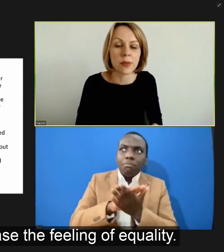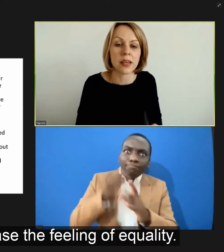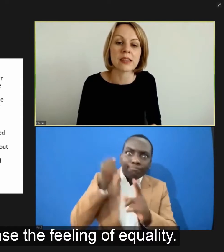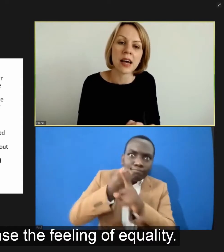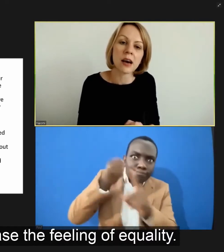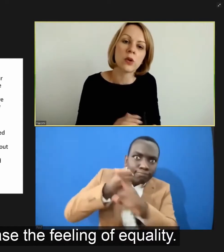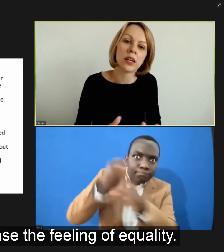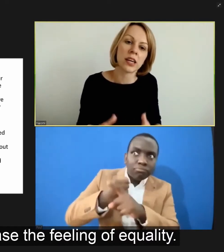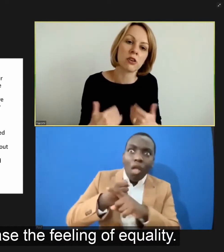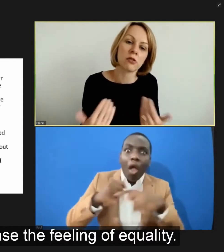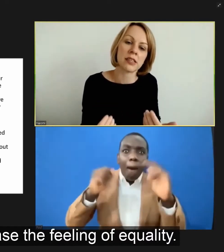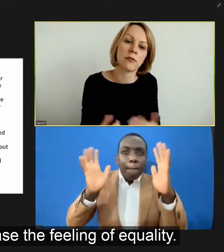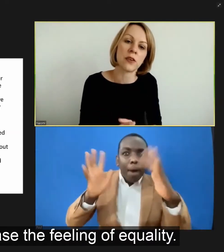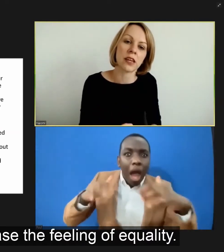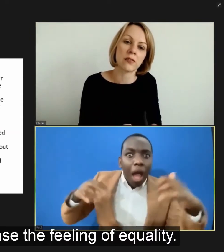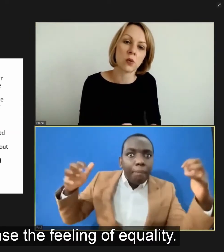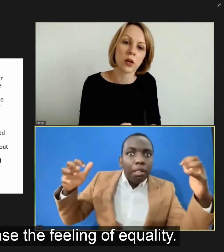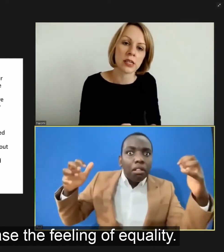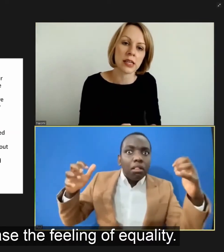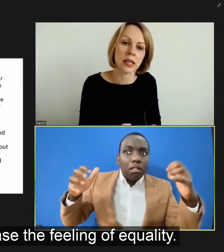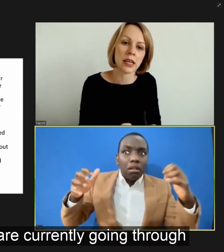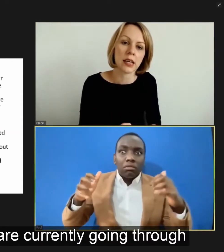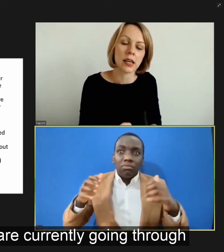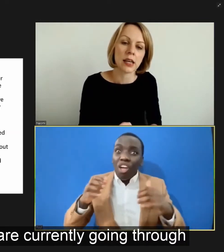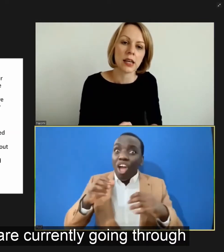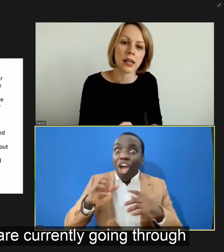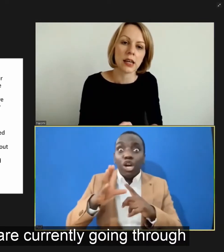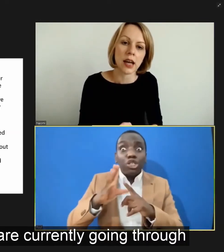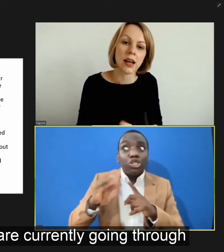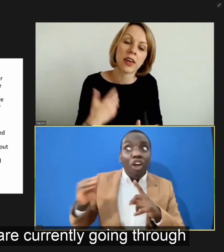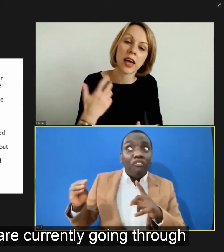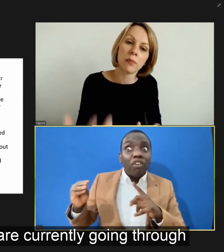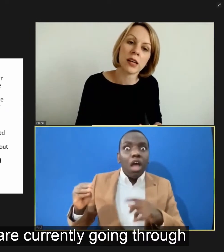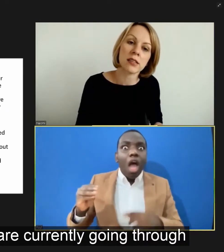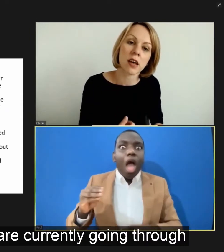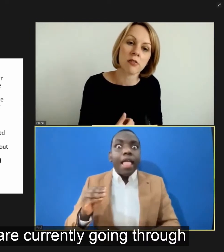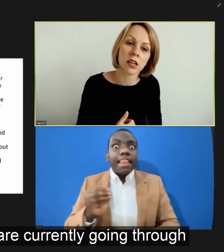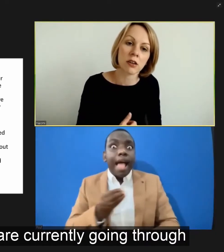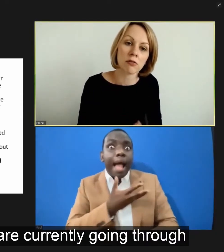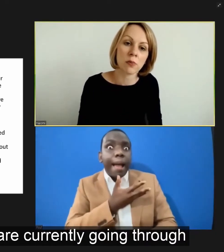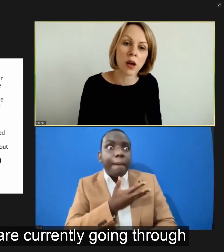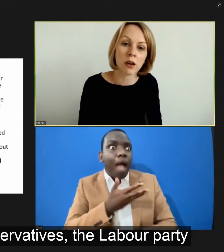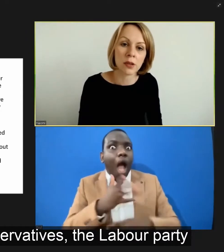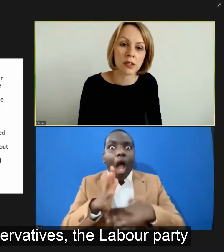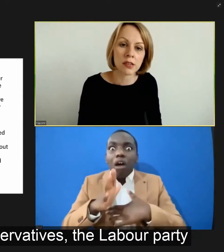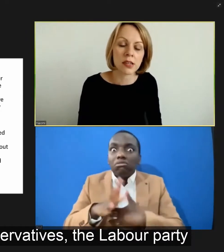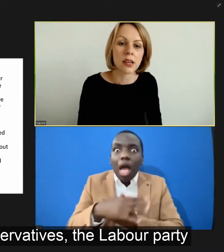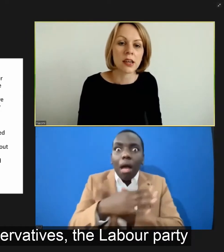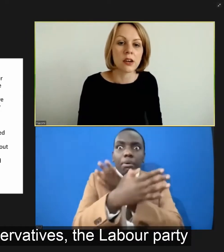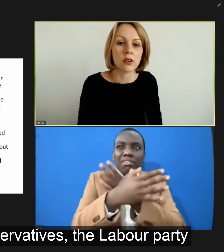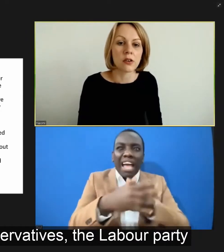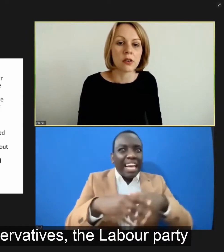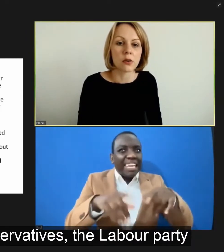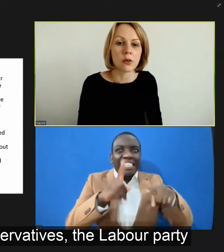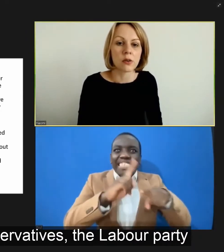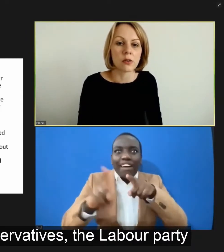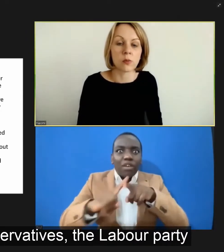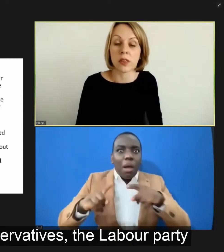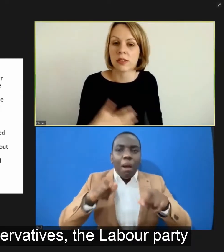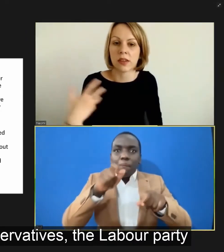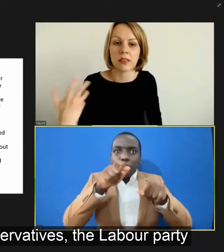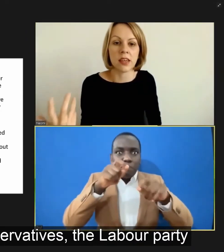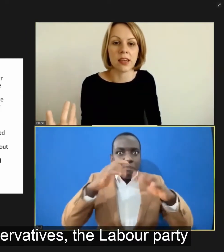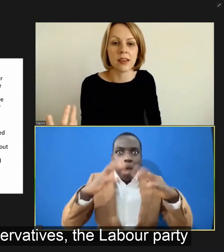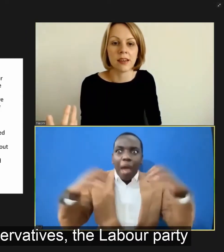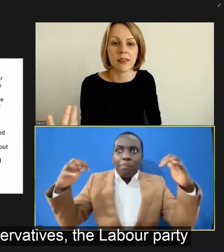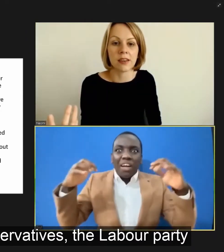because that will increase that feeling of equality. And the campaign's currently going through Parliament with